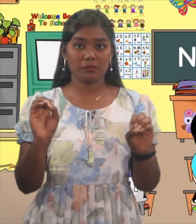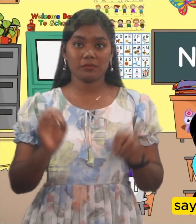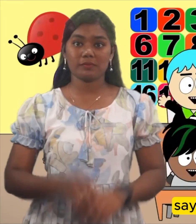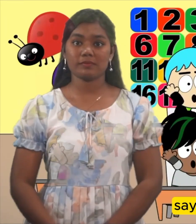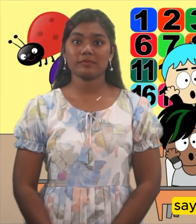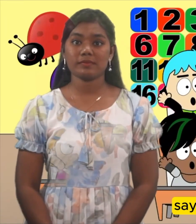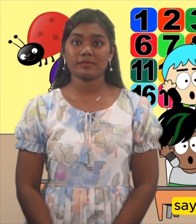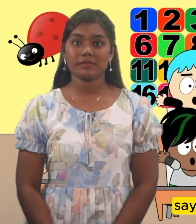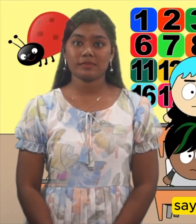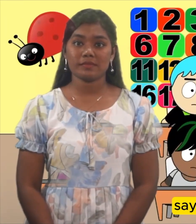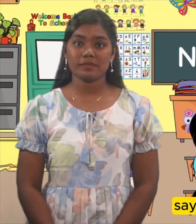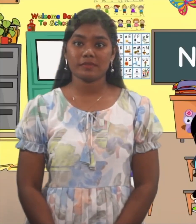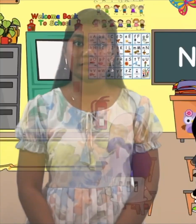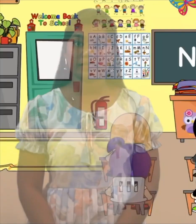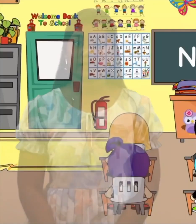Say no. No.